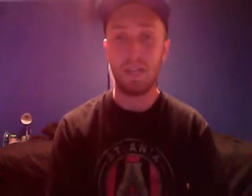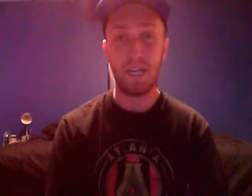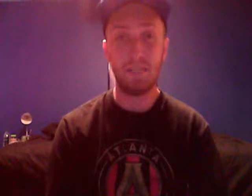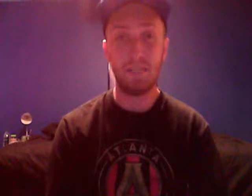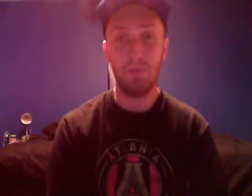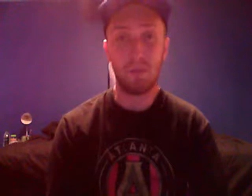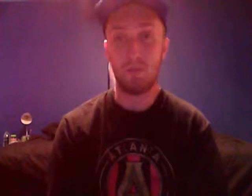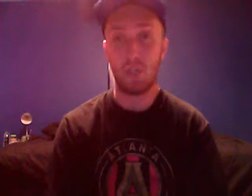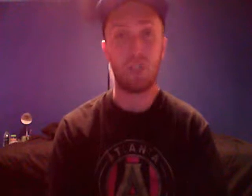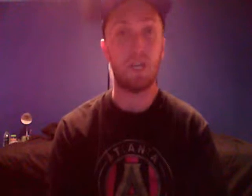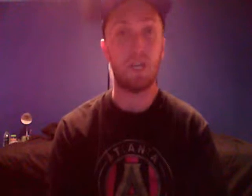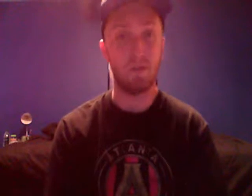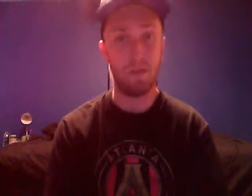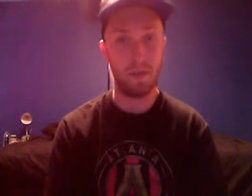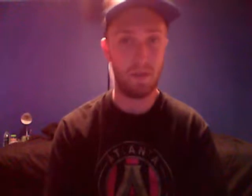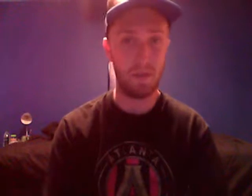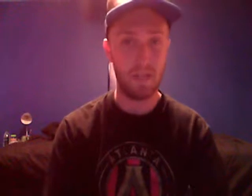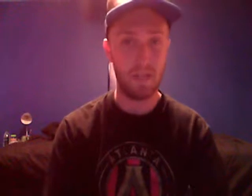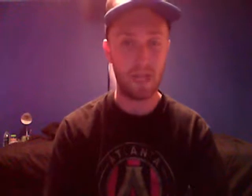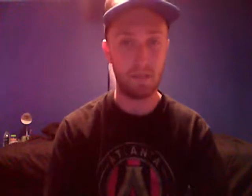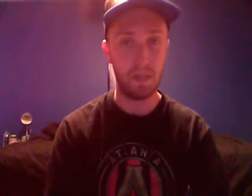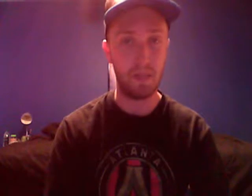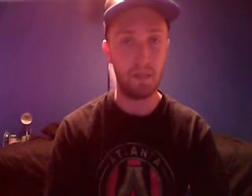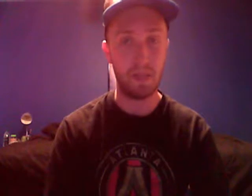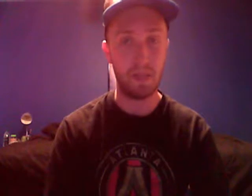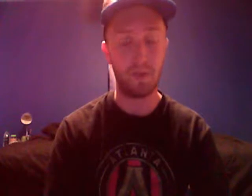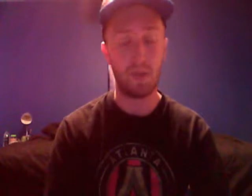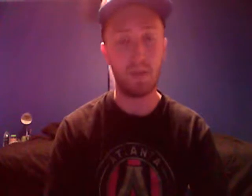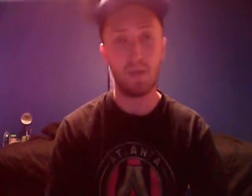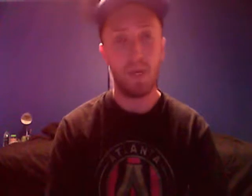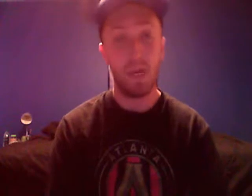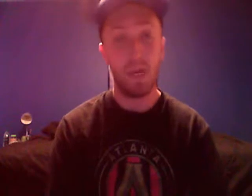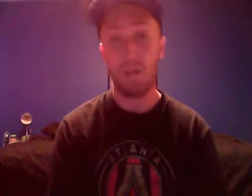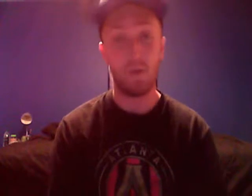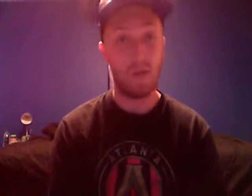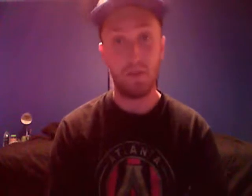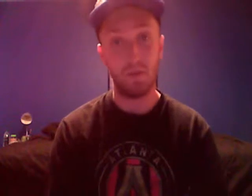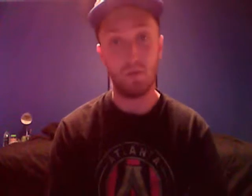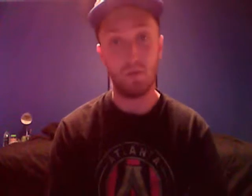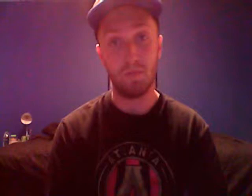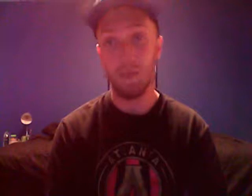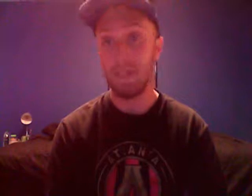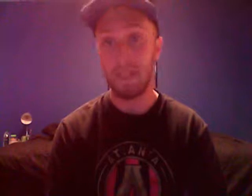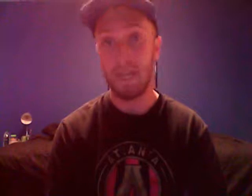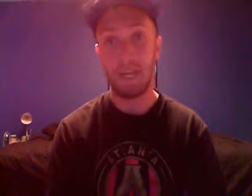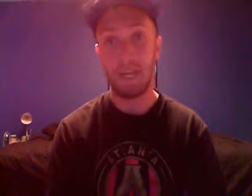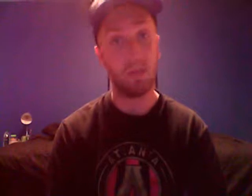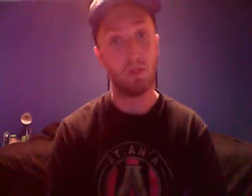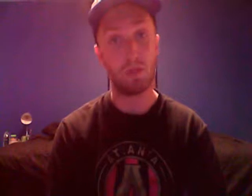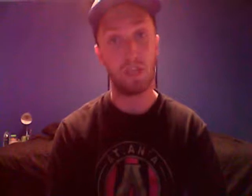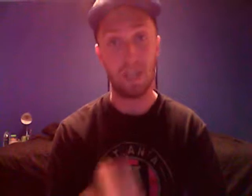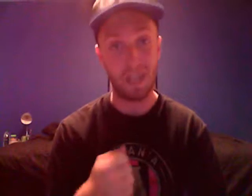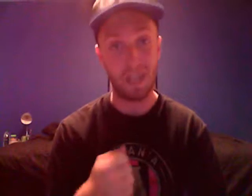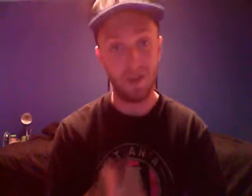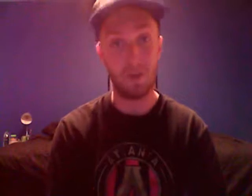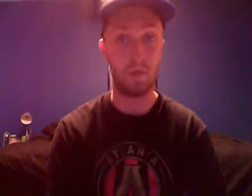He looked a shell of the defender that he has been in the past few games. I don't know what happened to him, but today he looked like he had no clue